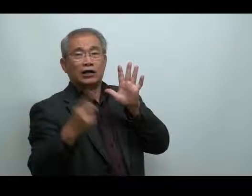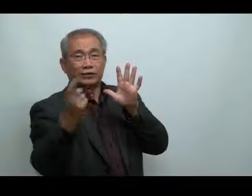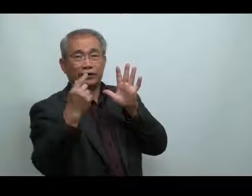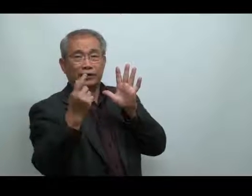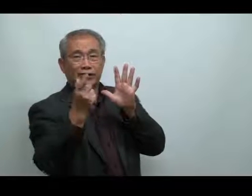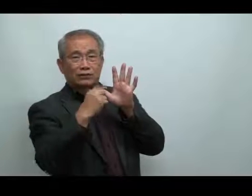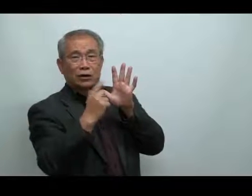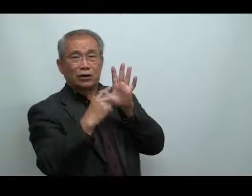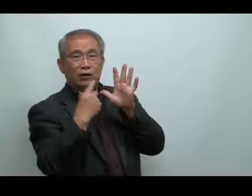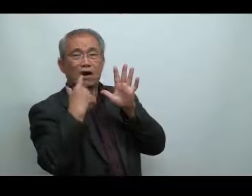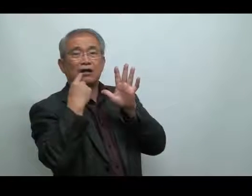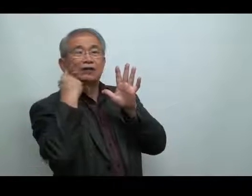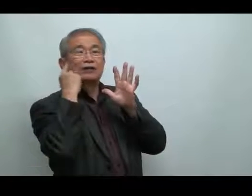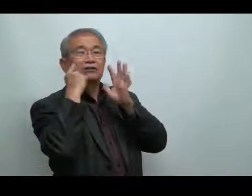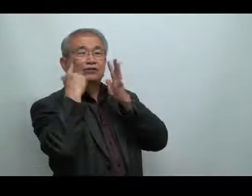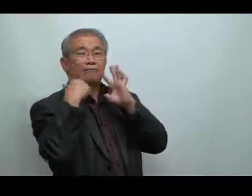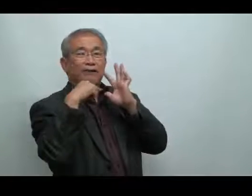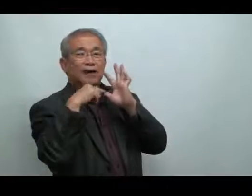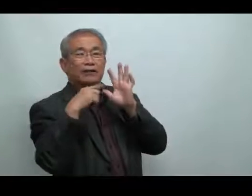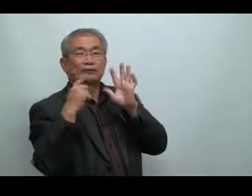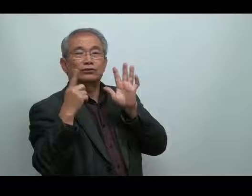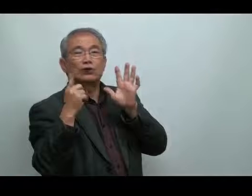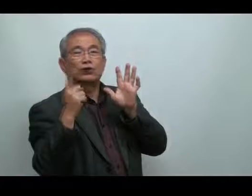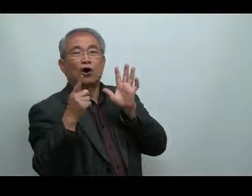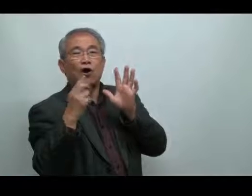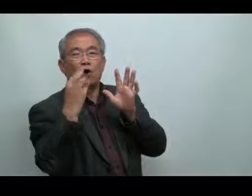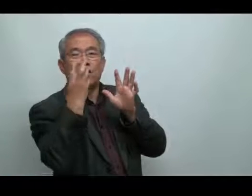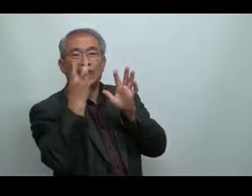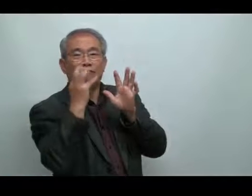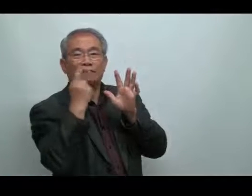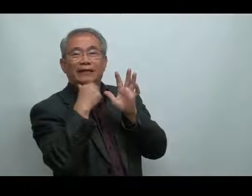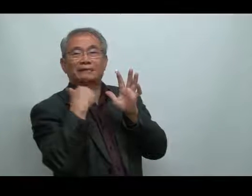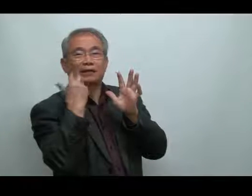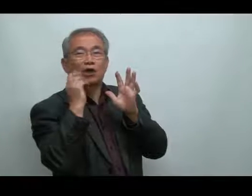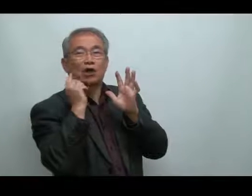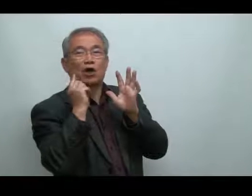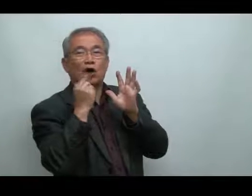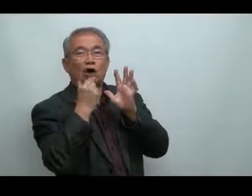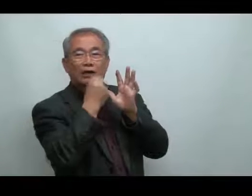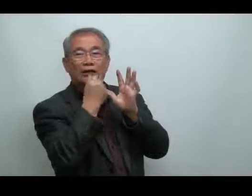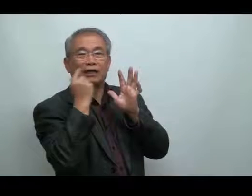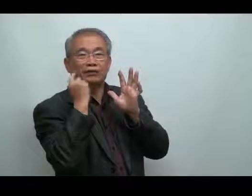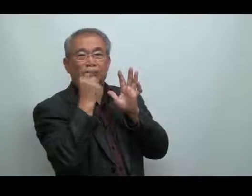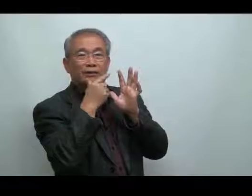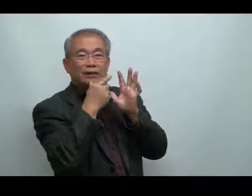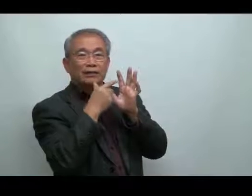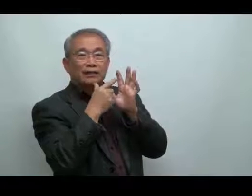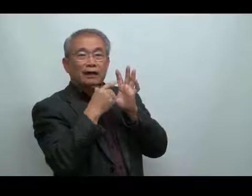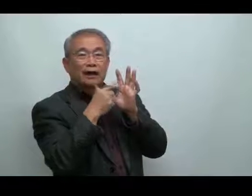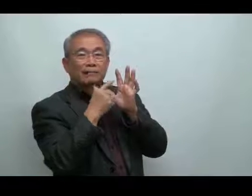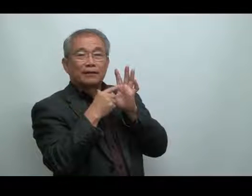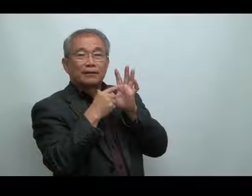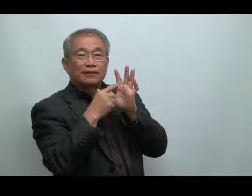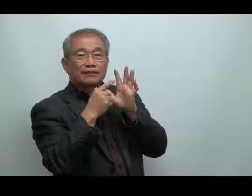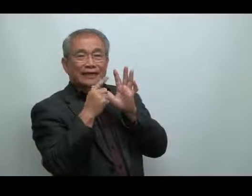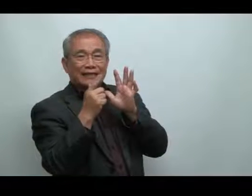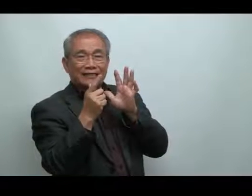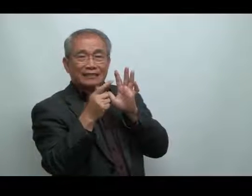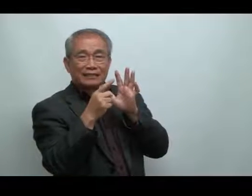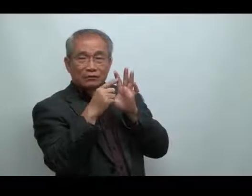Now here is all soft palate, using go kind of placement. Go, right here, soft palate. Then the second idea is going